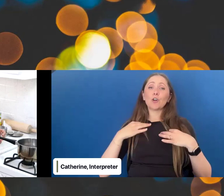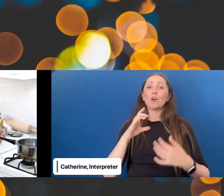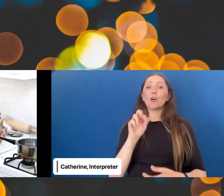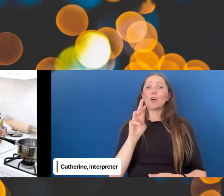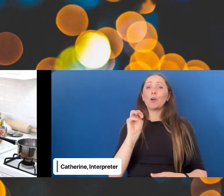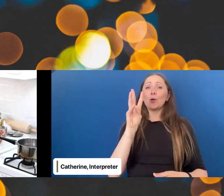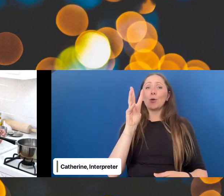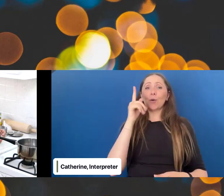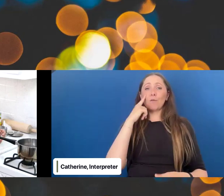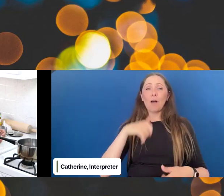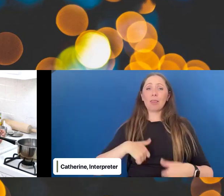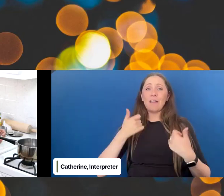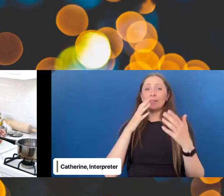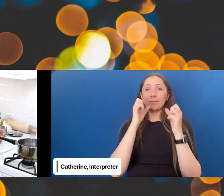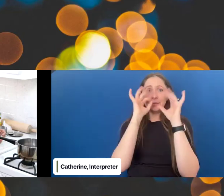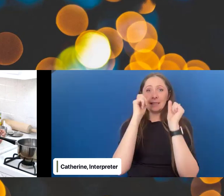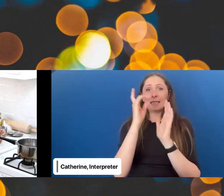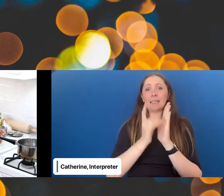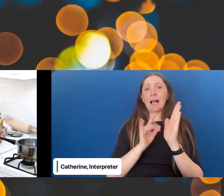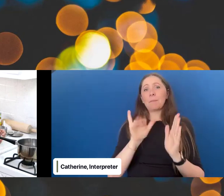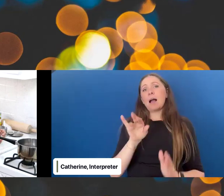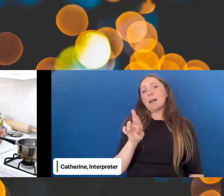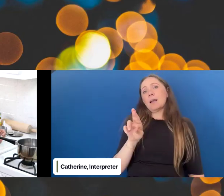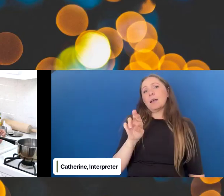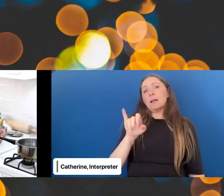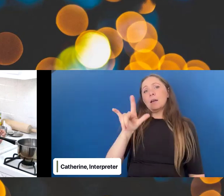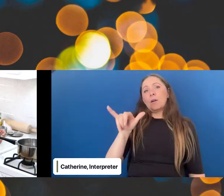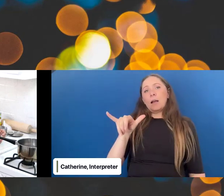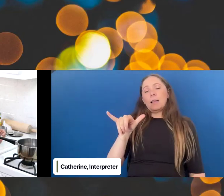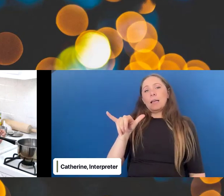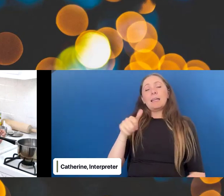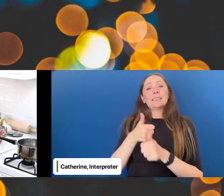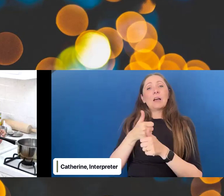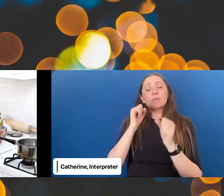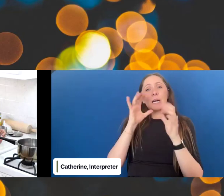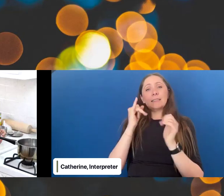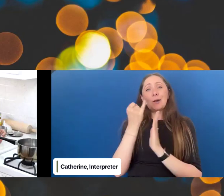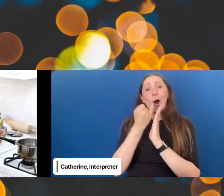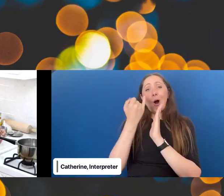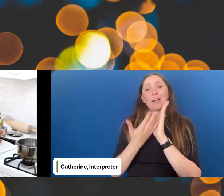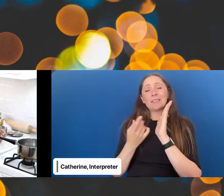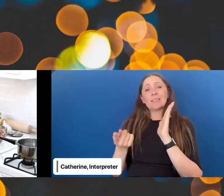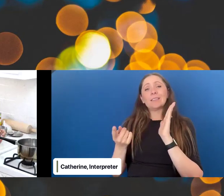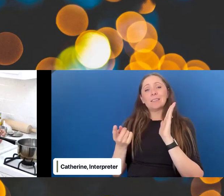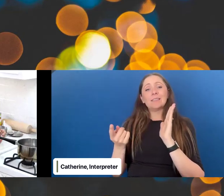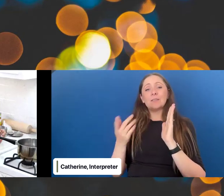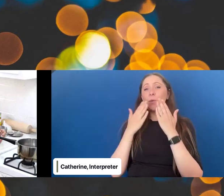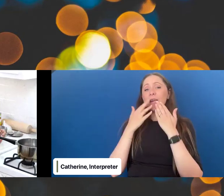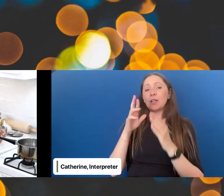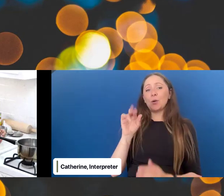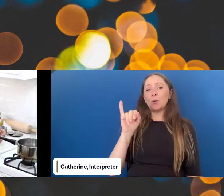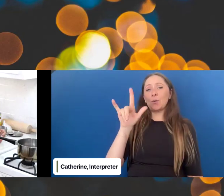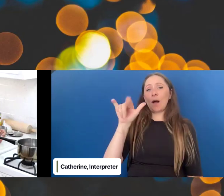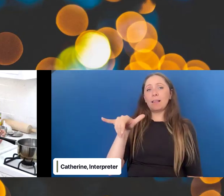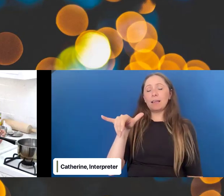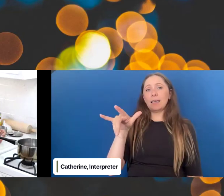me. It's amazing design by Riley Santangelo, who is an amazing artist. And